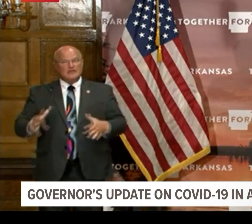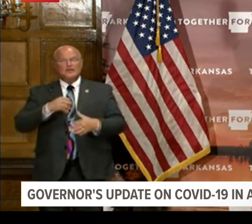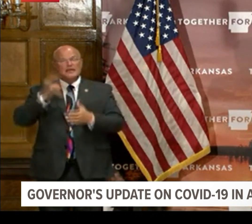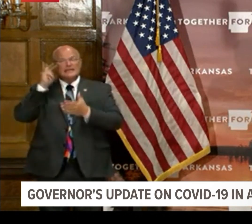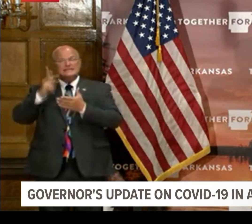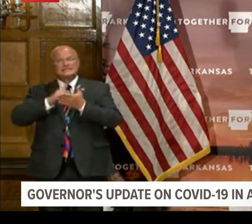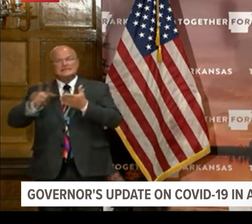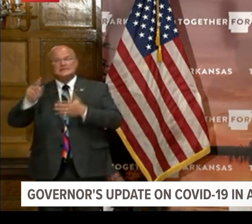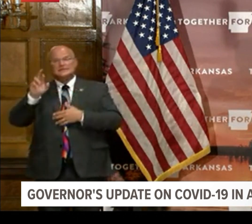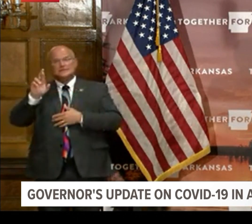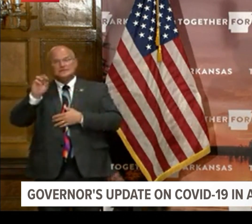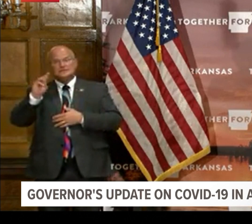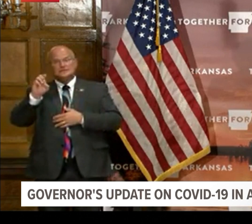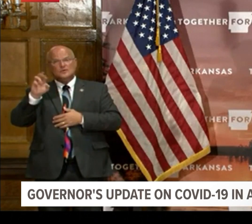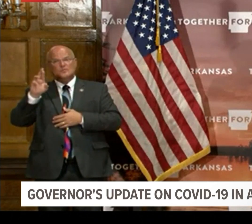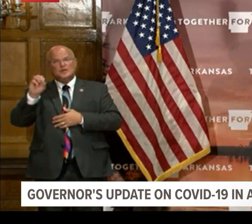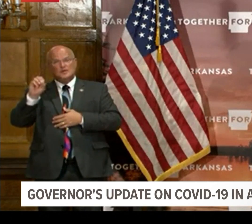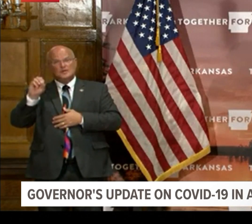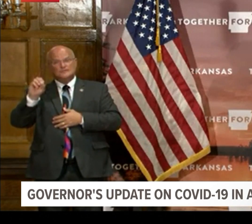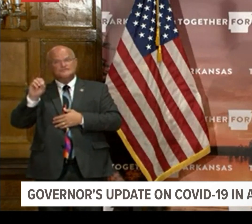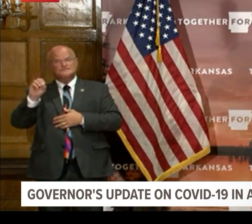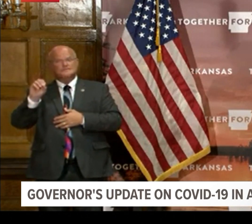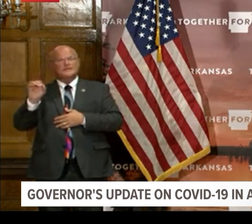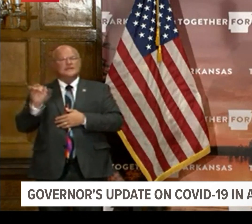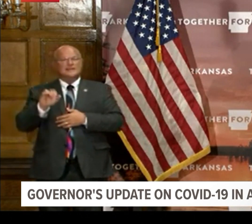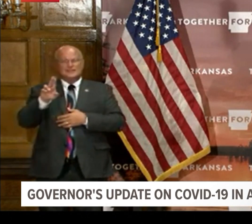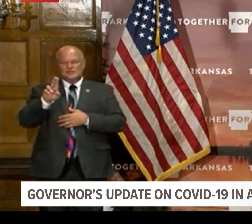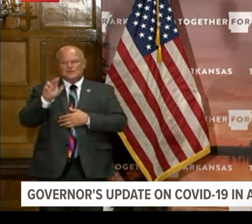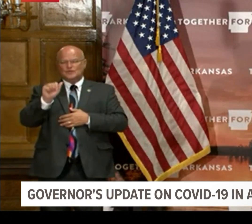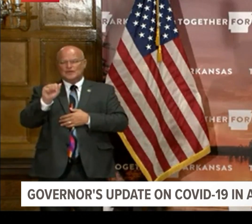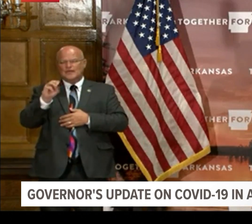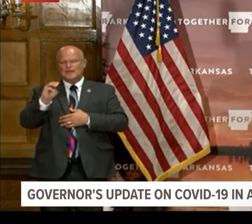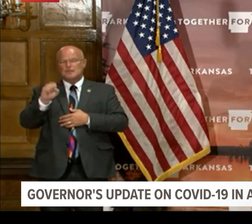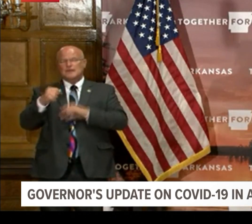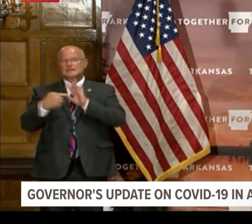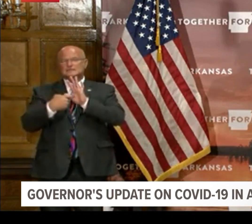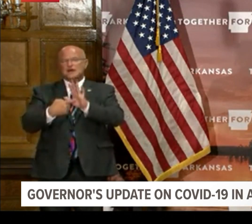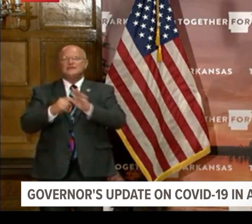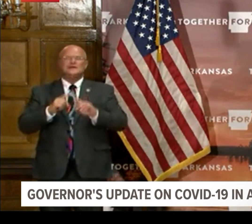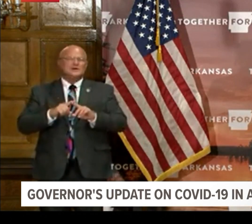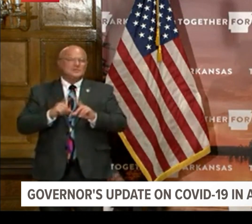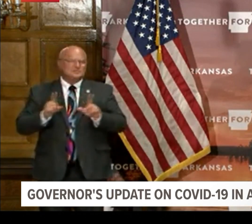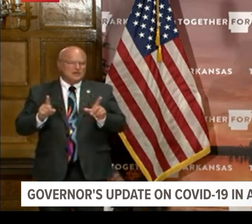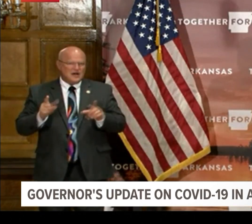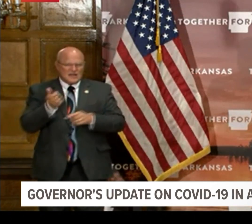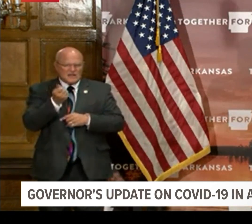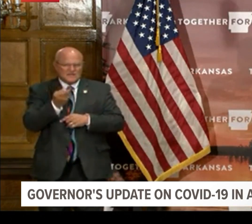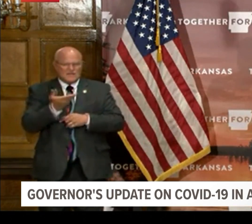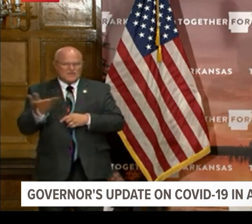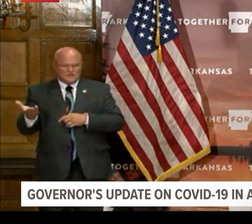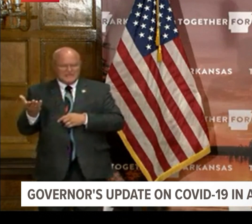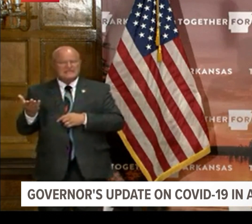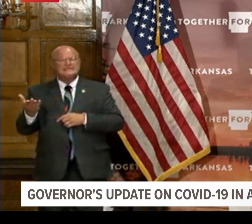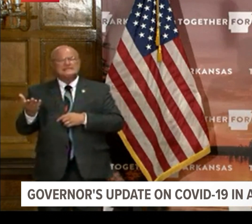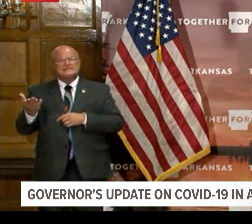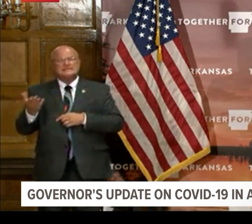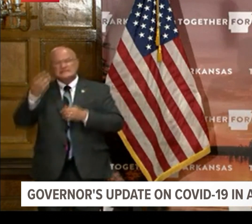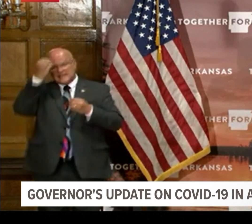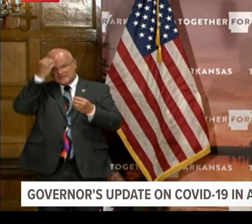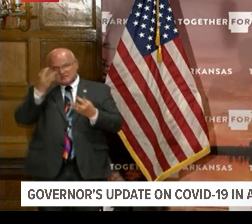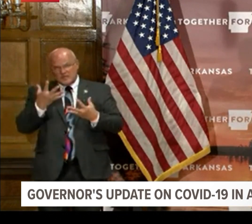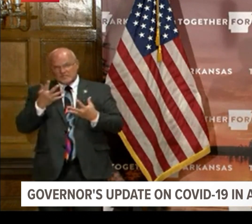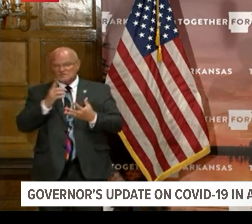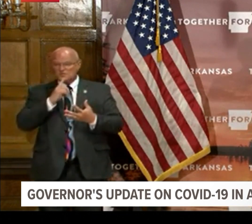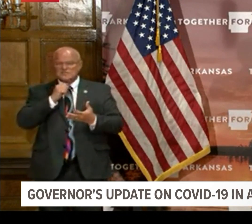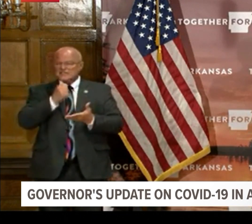Romero in terms of the UAS modeling. And we gather that. But in regard to a couple items, the information is really